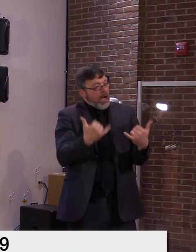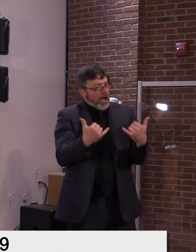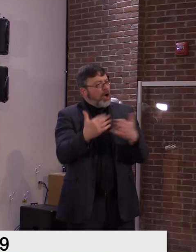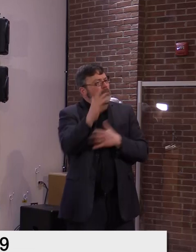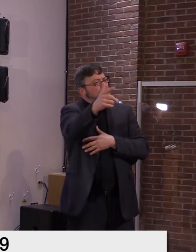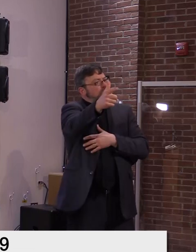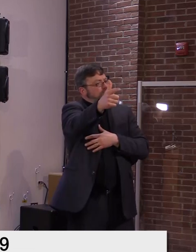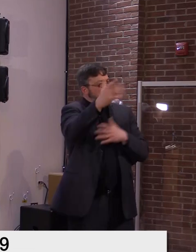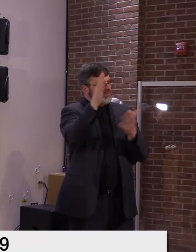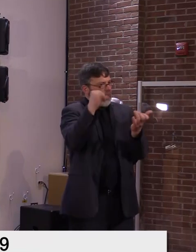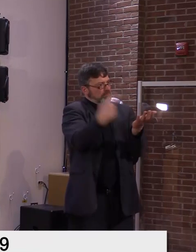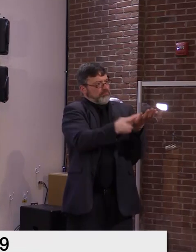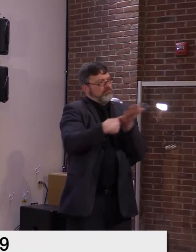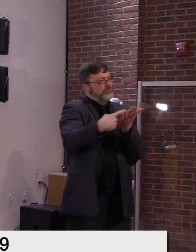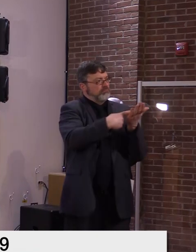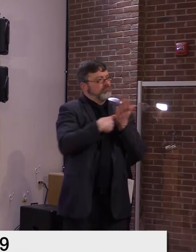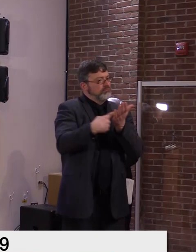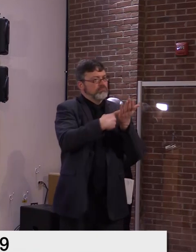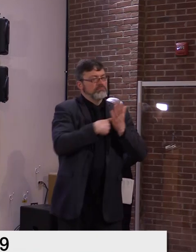Okay, thank you.